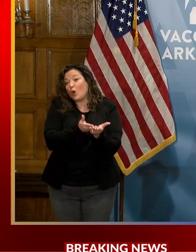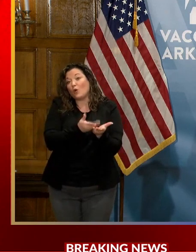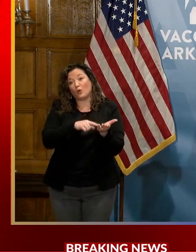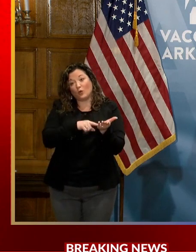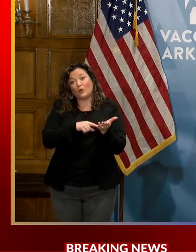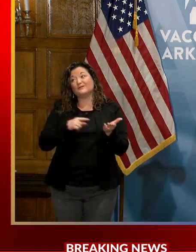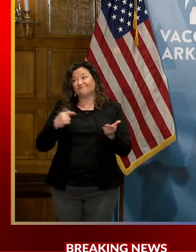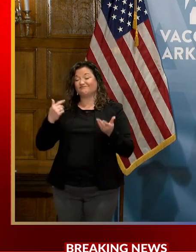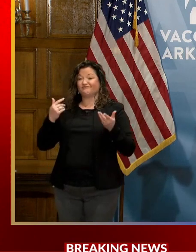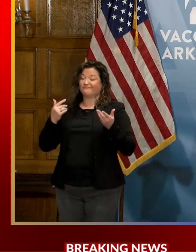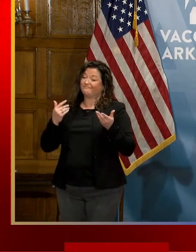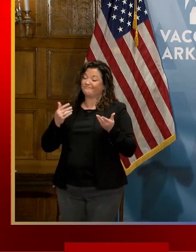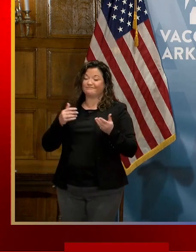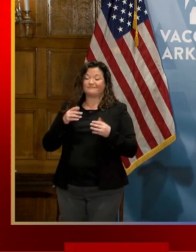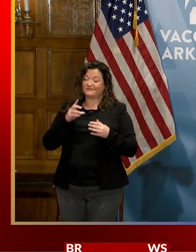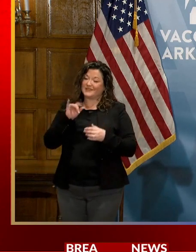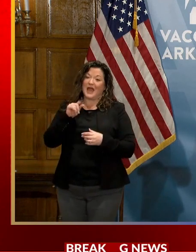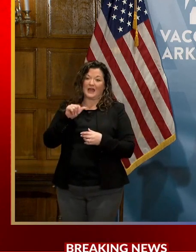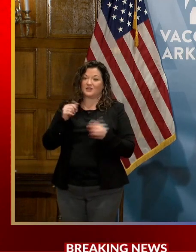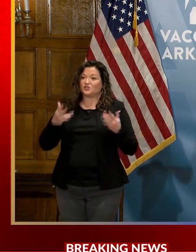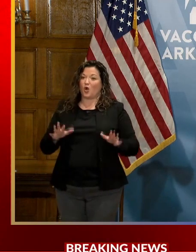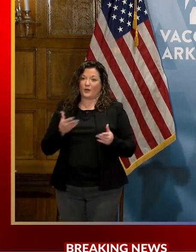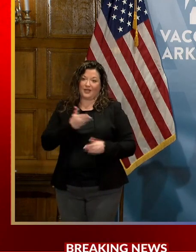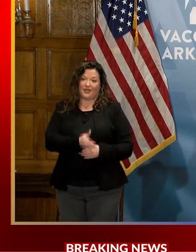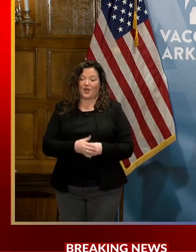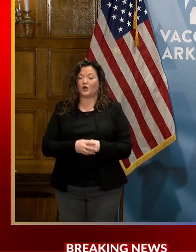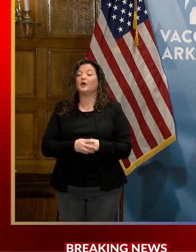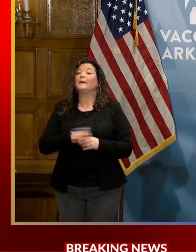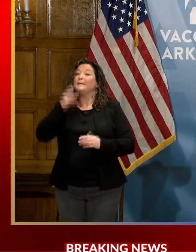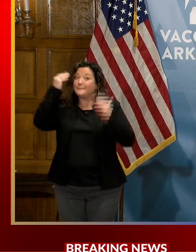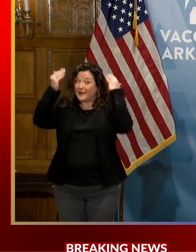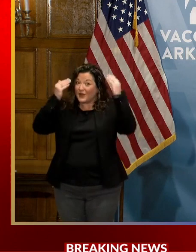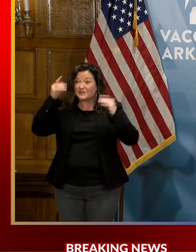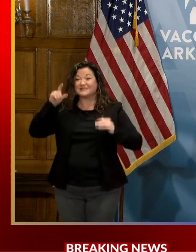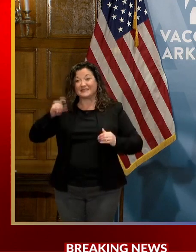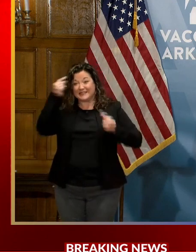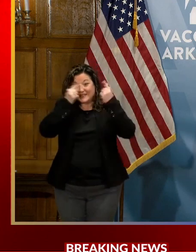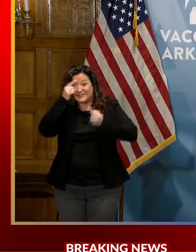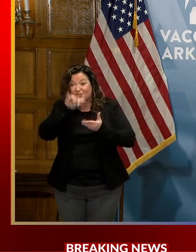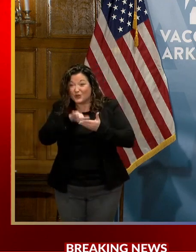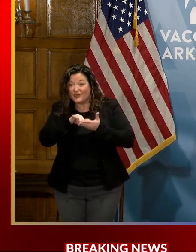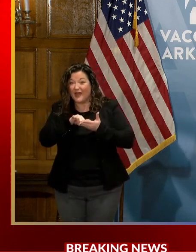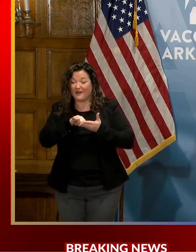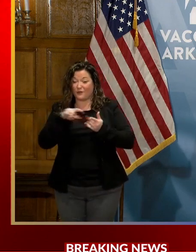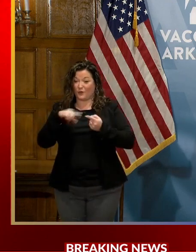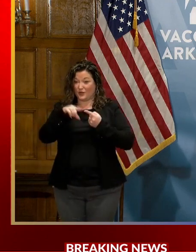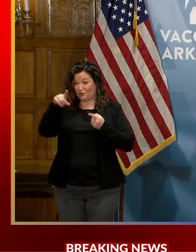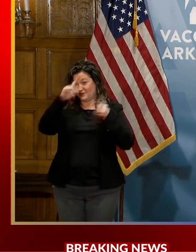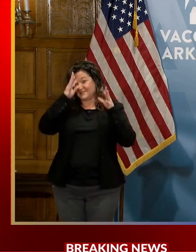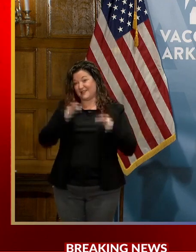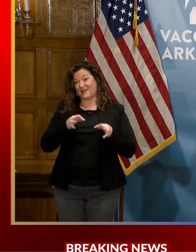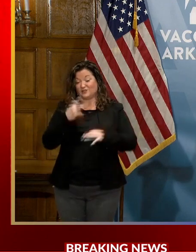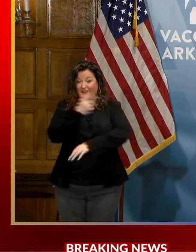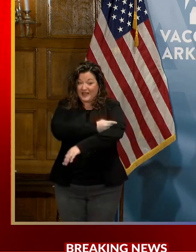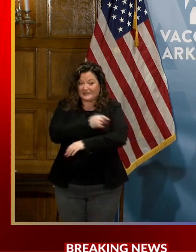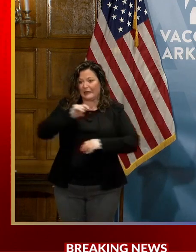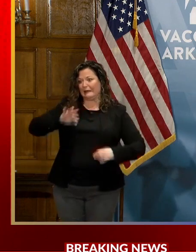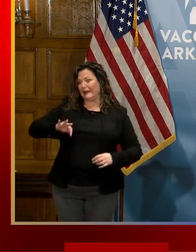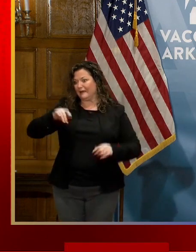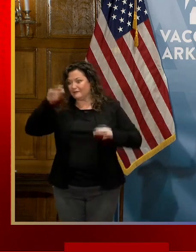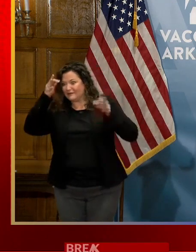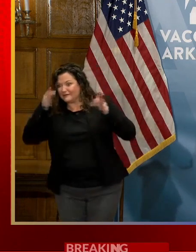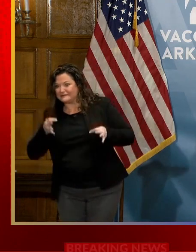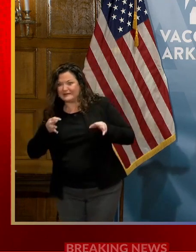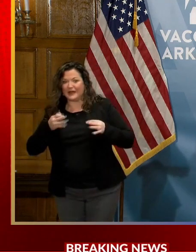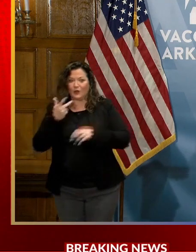for adults. So again, parents need to take this into account when deciding when to vaccinate and if to vaccinate their children. I